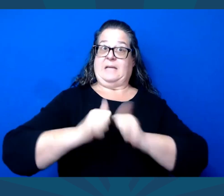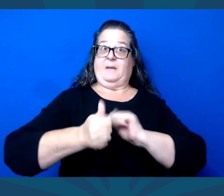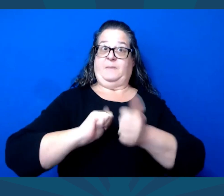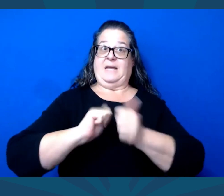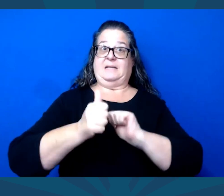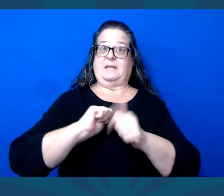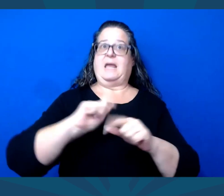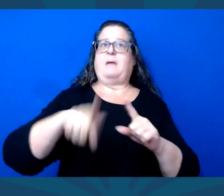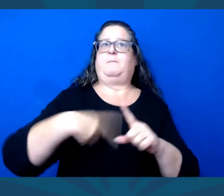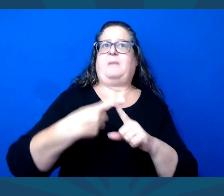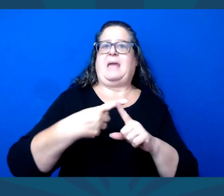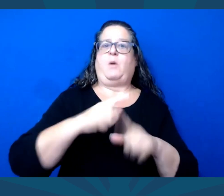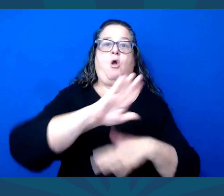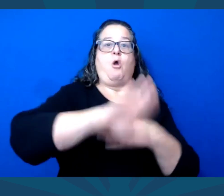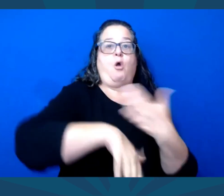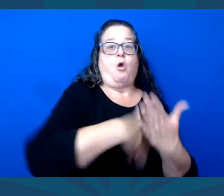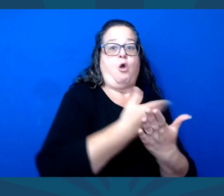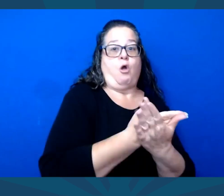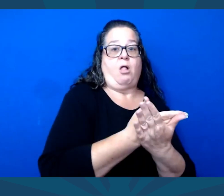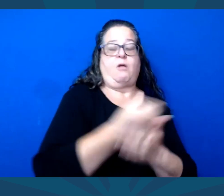az.com.